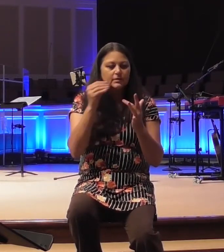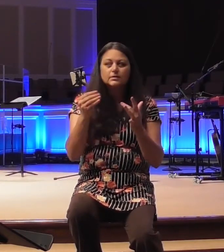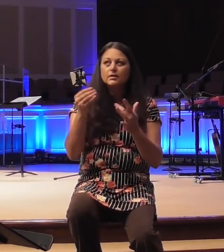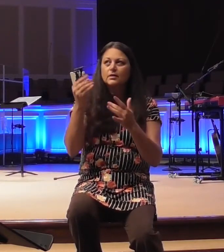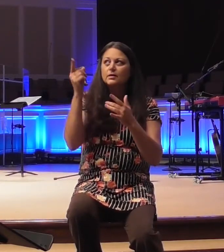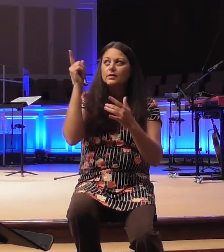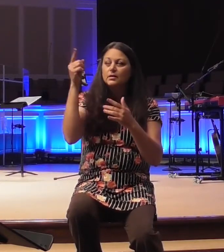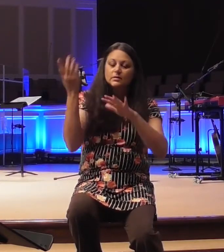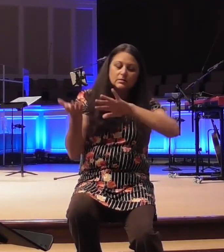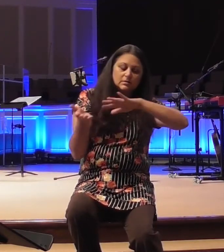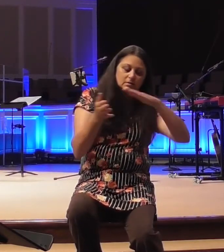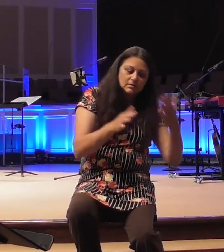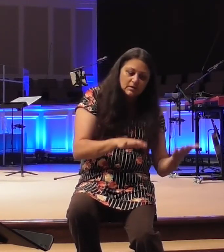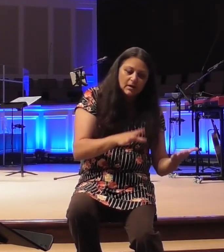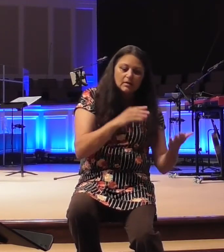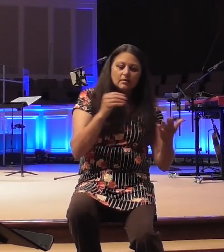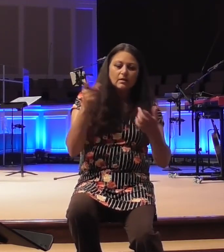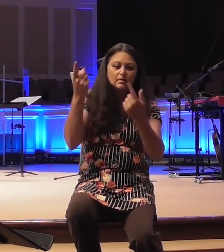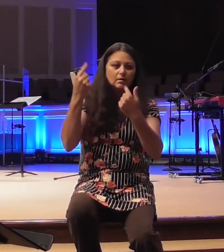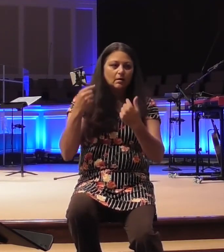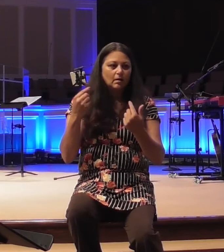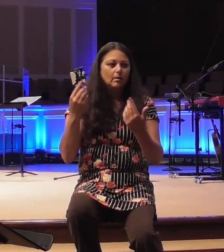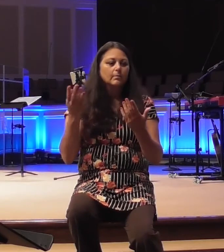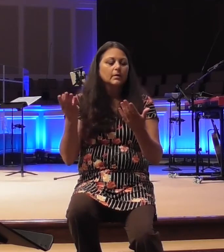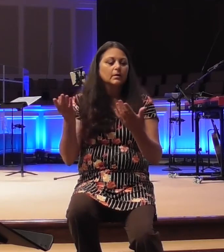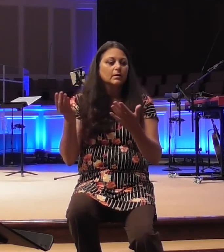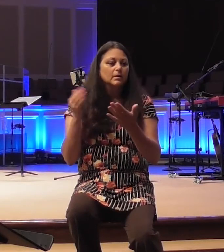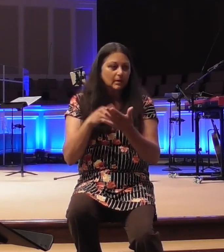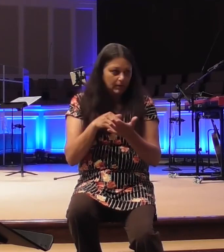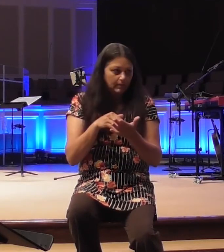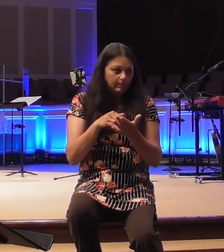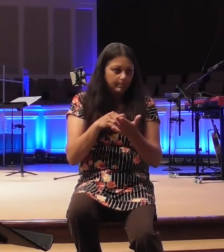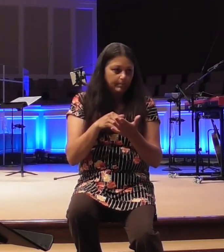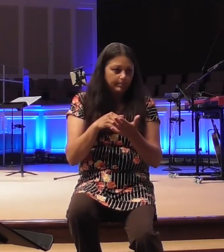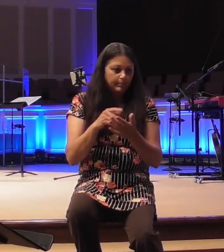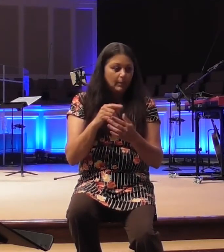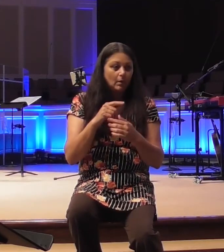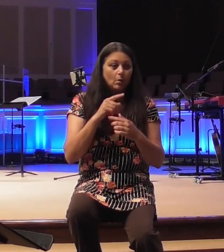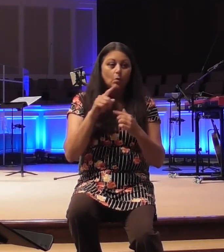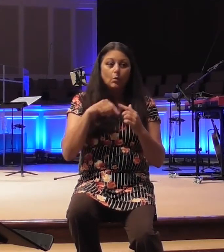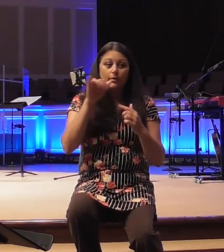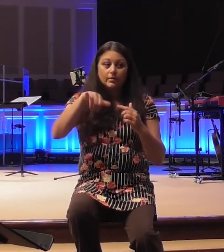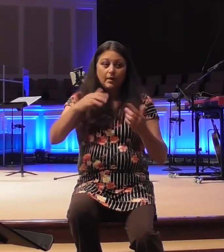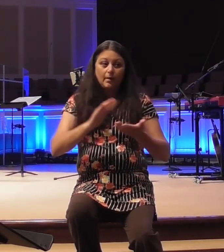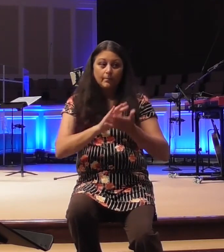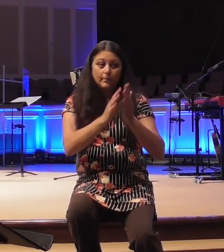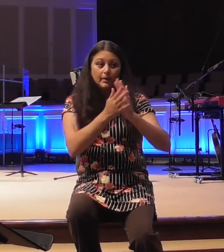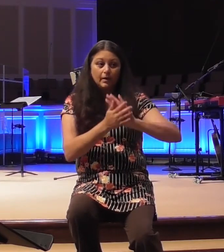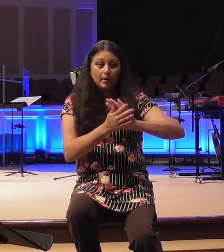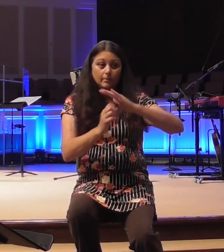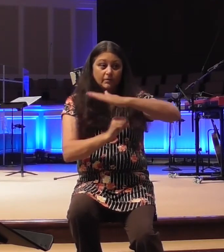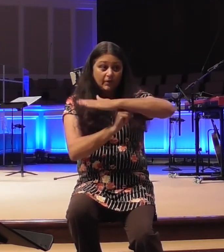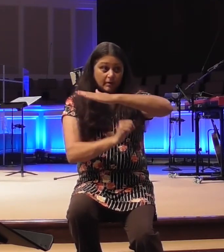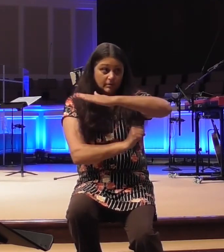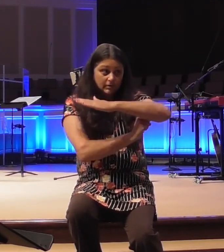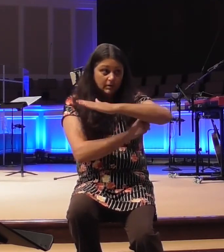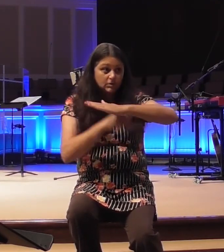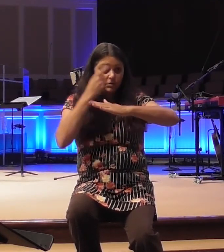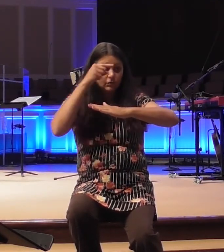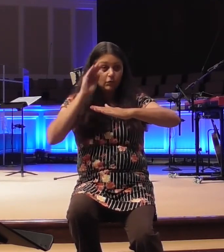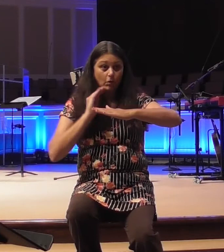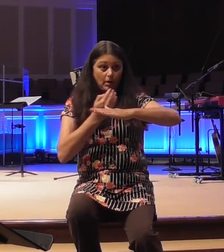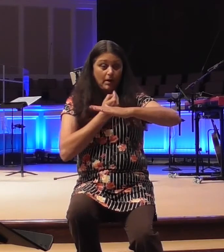The word of God, when it becomes the foundation for our very existence, then